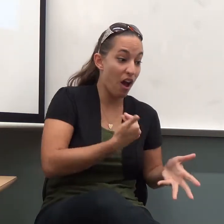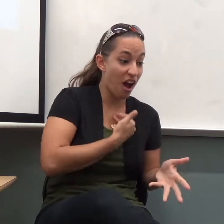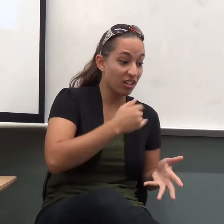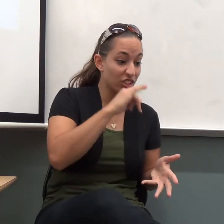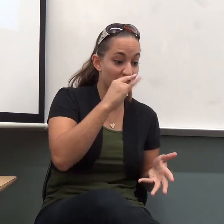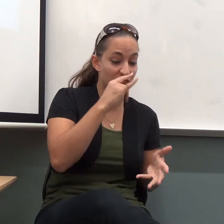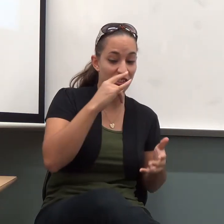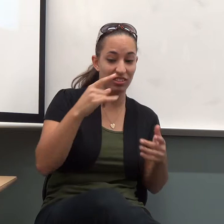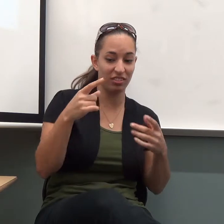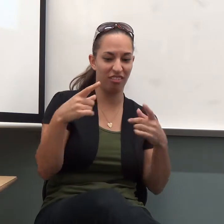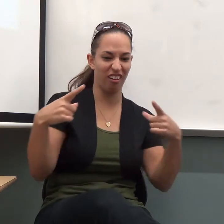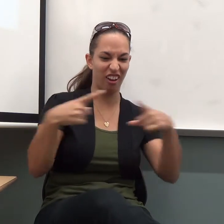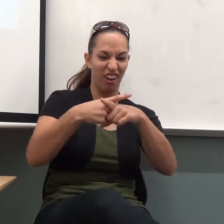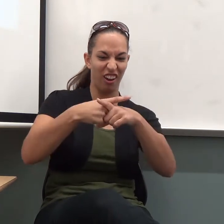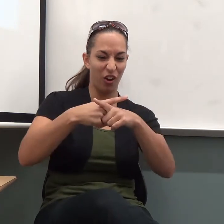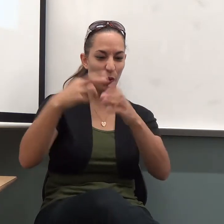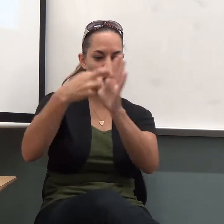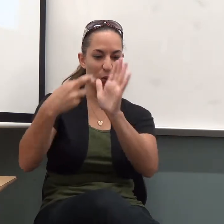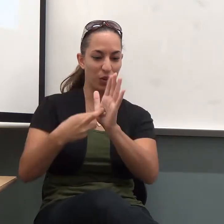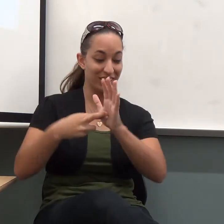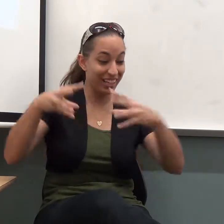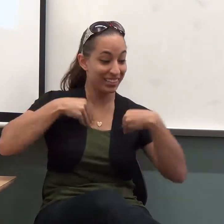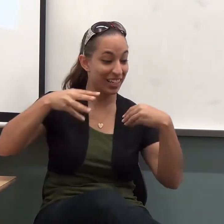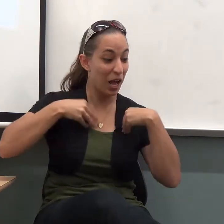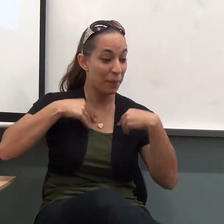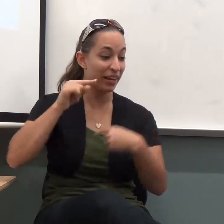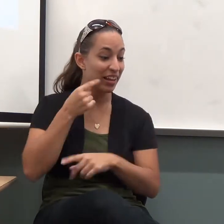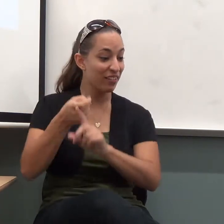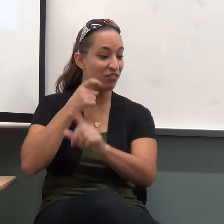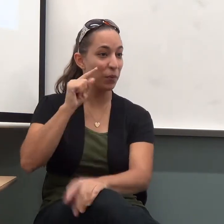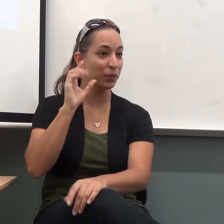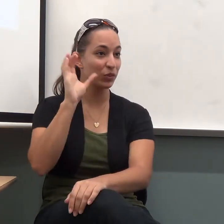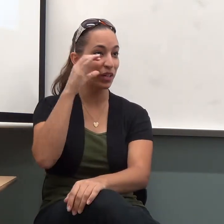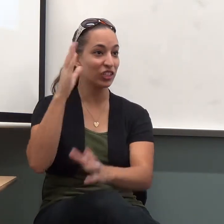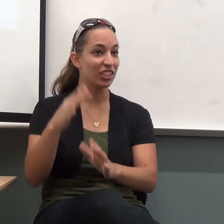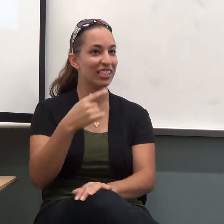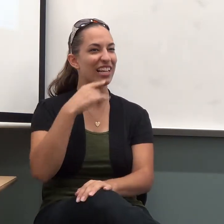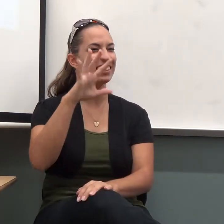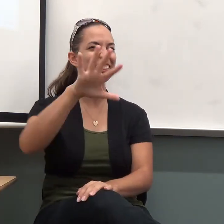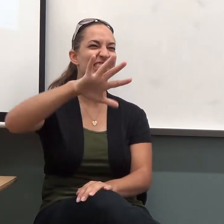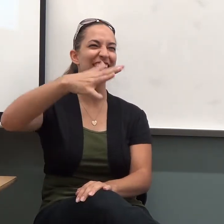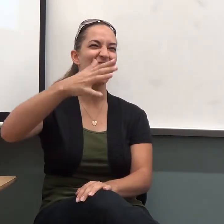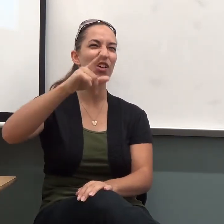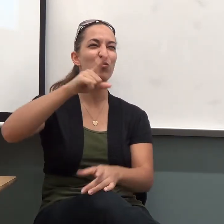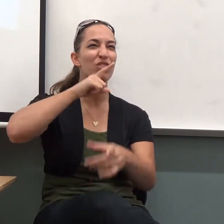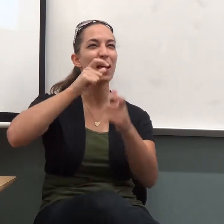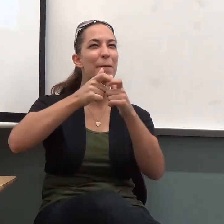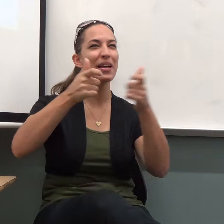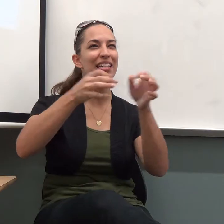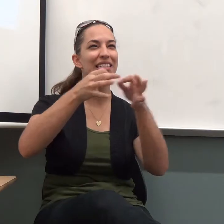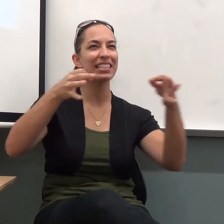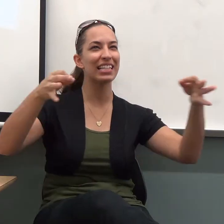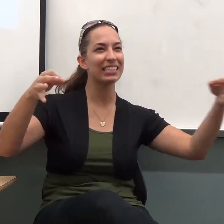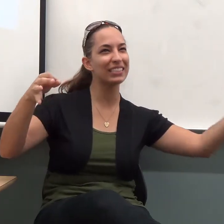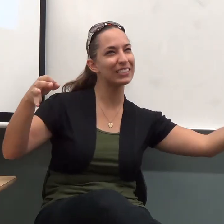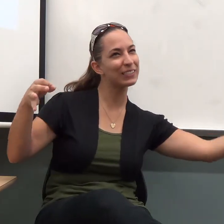them to accept candy from strangers? That's a really big sentence. Oh, I know. But I see what your point is. I have a question. Hang on, Sheriff. Hands up